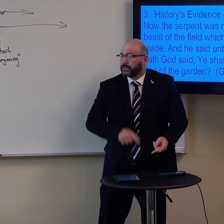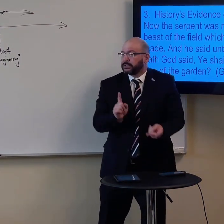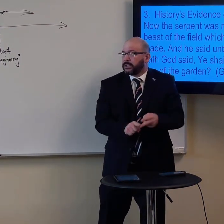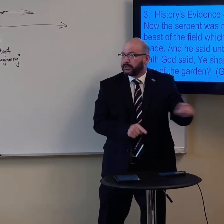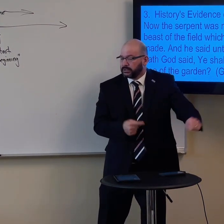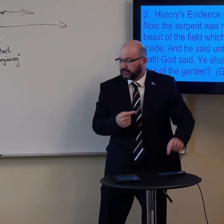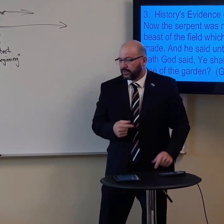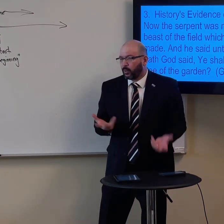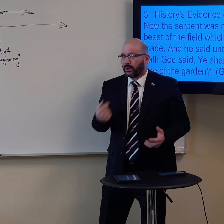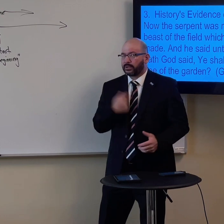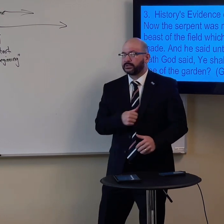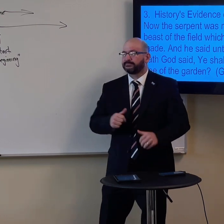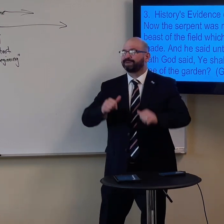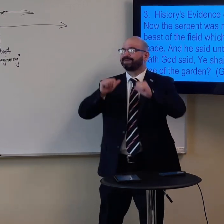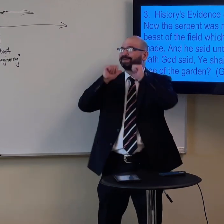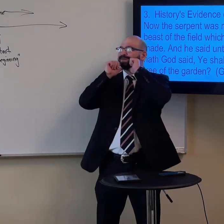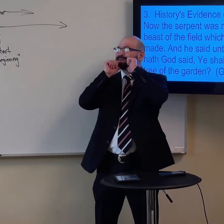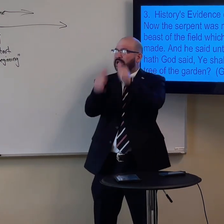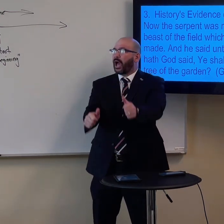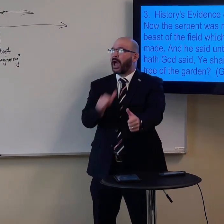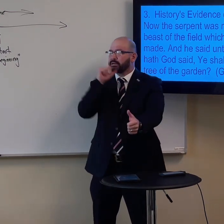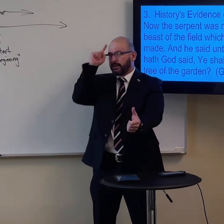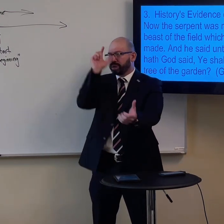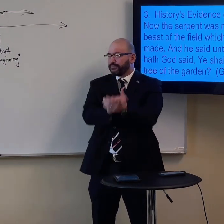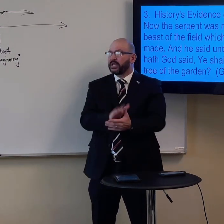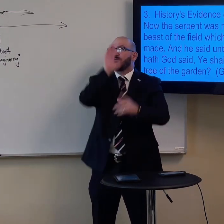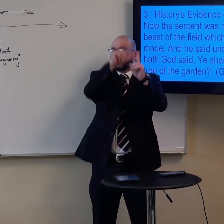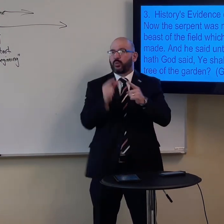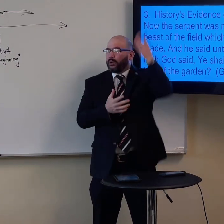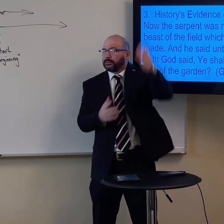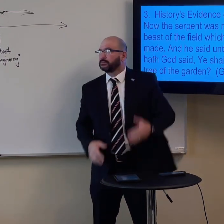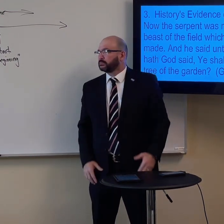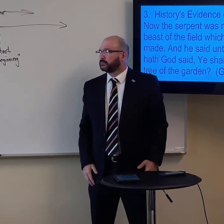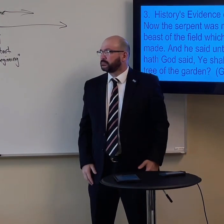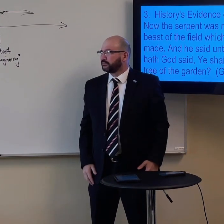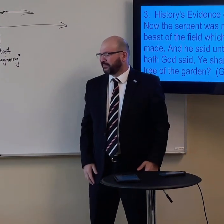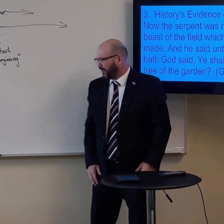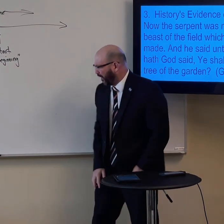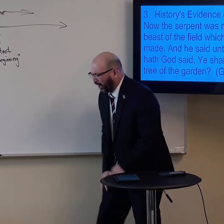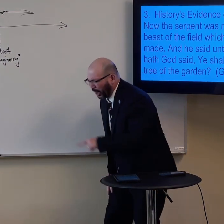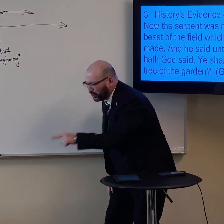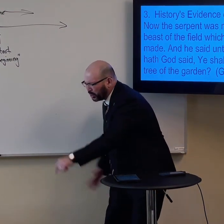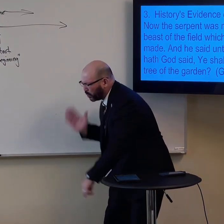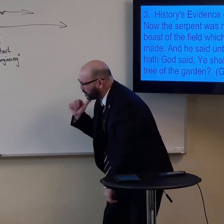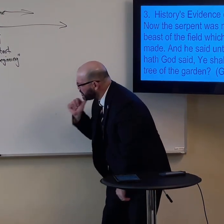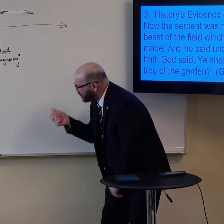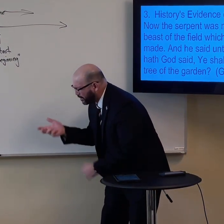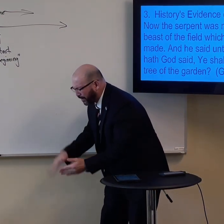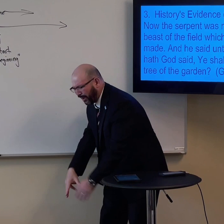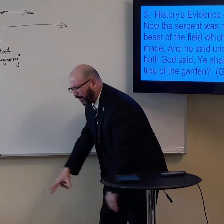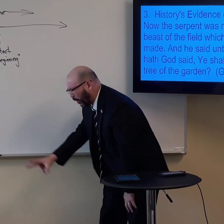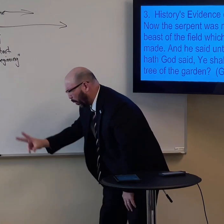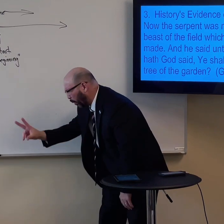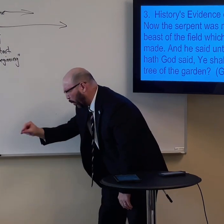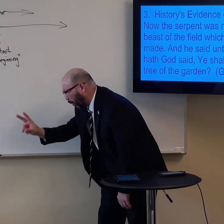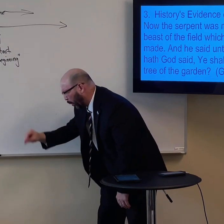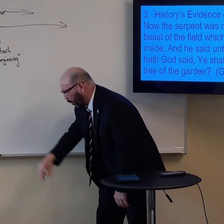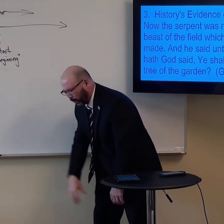He caused Eve to doubt, and then he denied that God had said that. You're not going to die. God